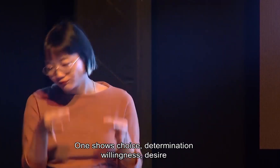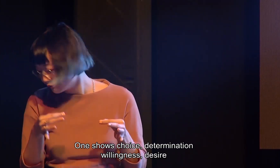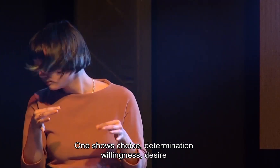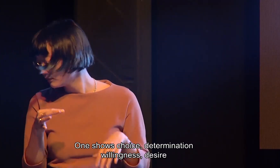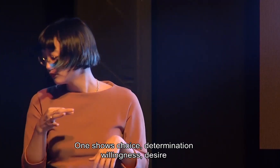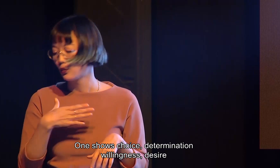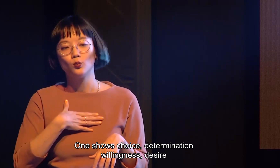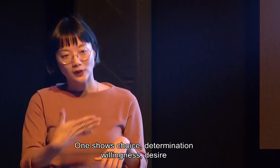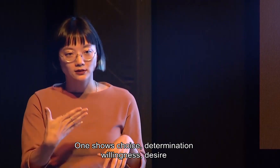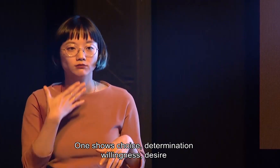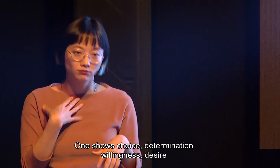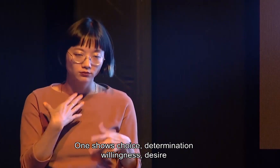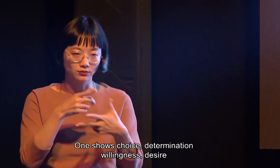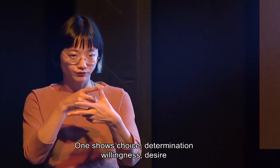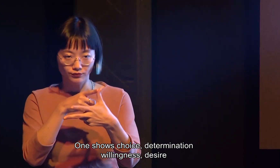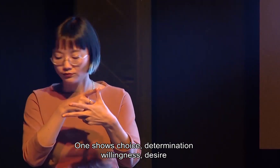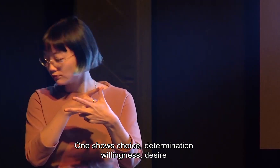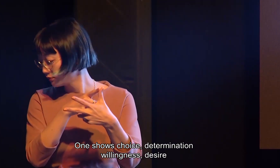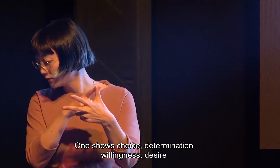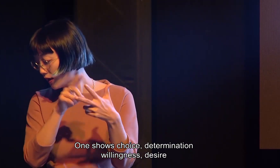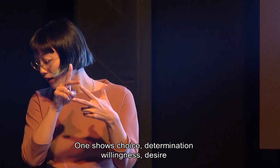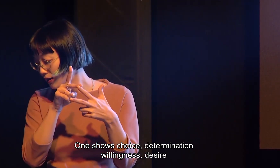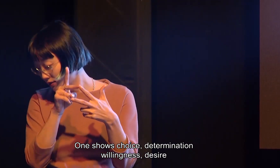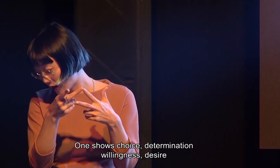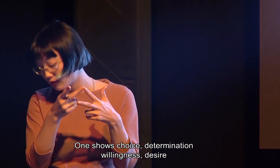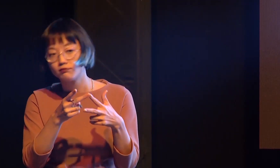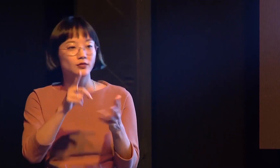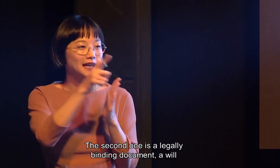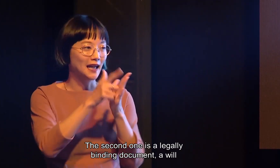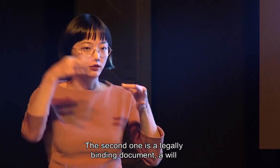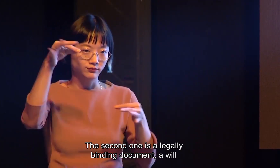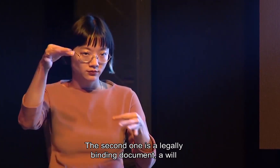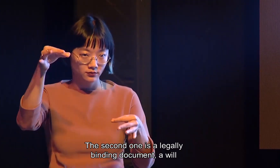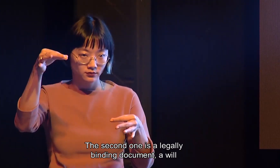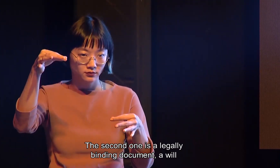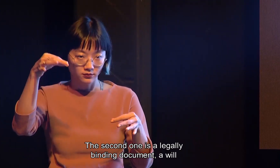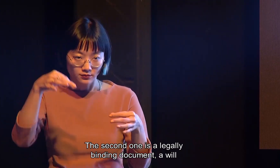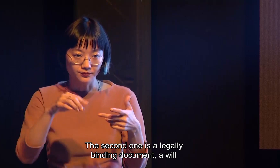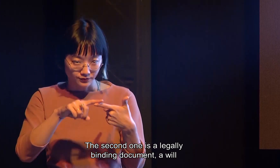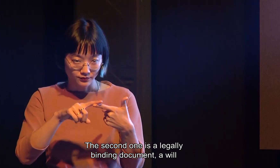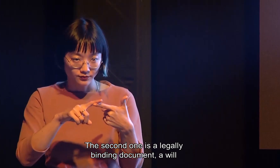One shows choice, determination, willingness, desire. The second one is a legally binding document, a